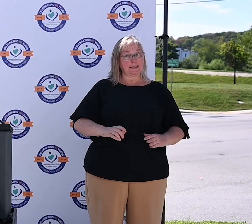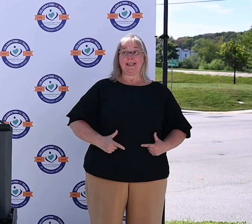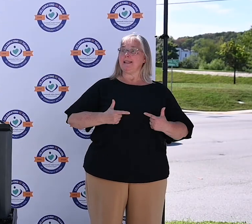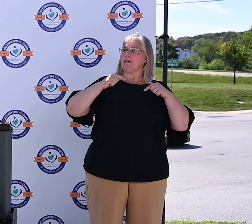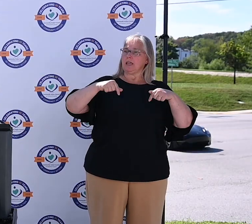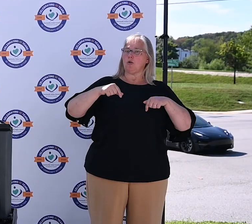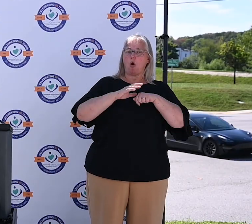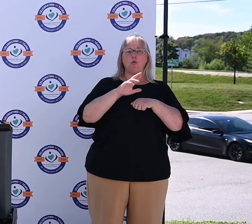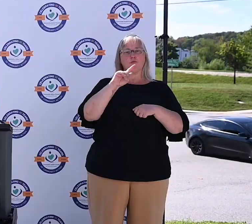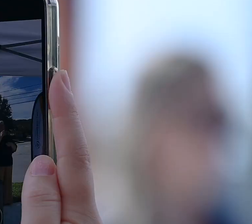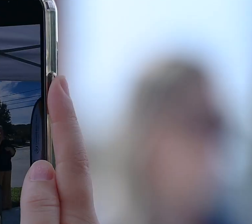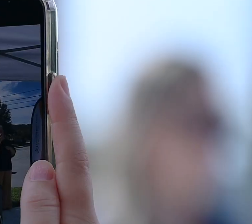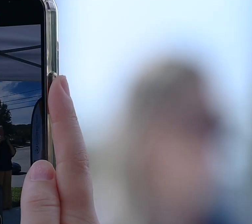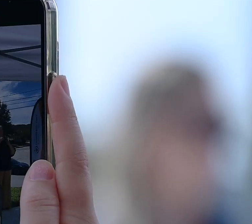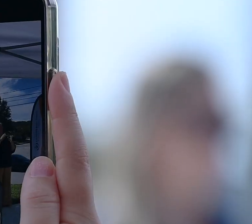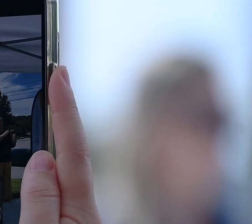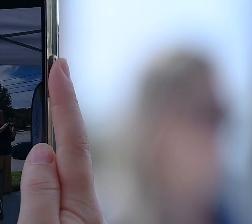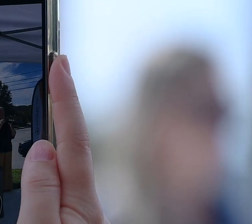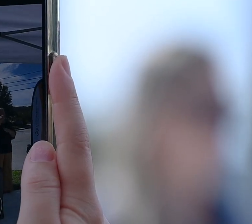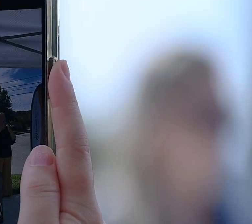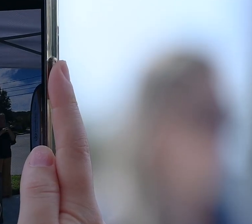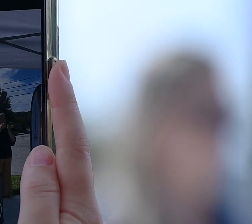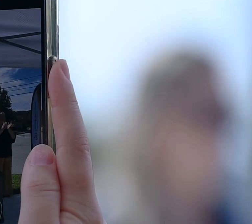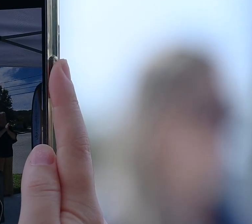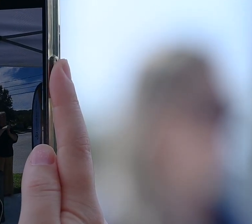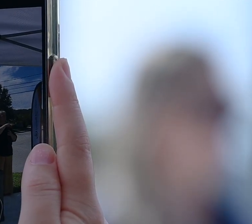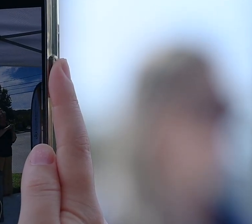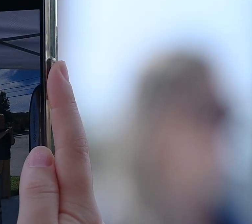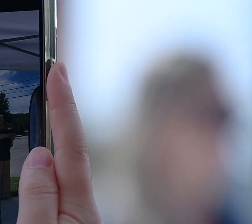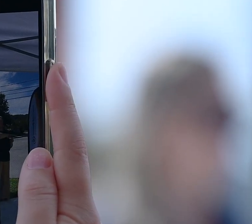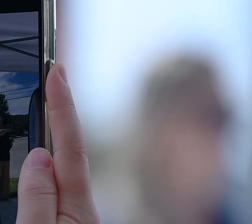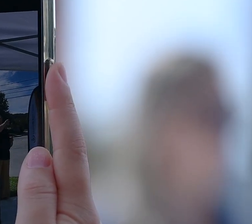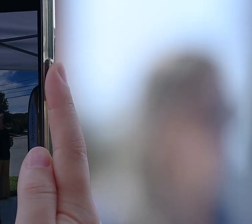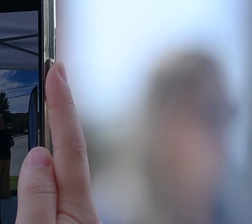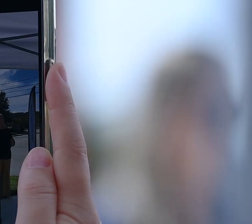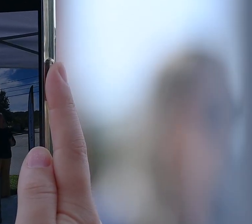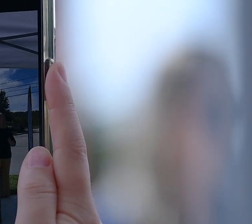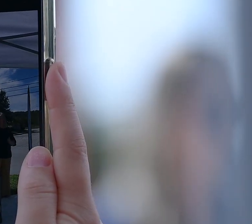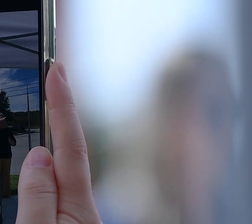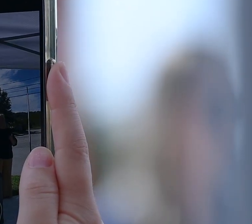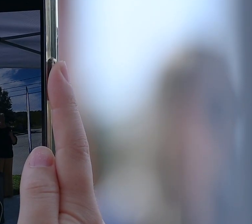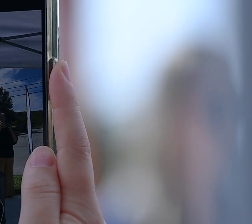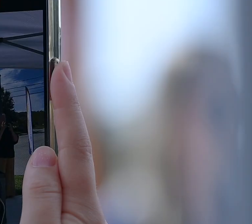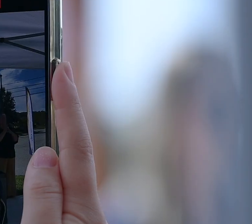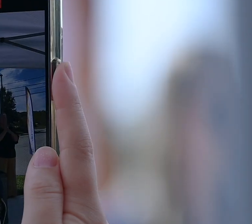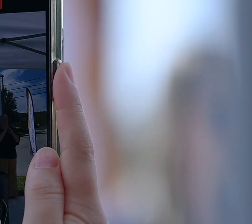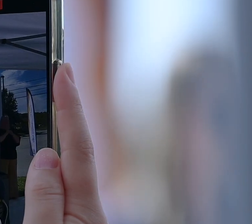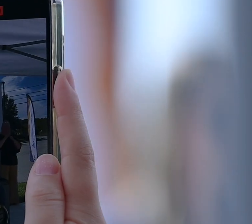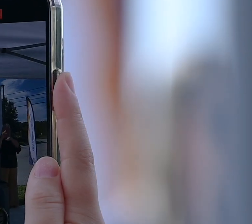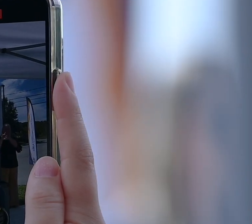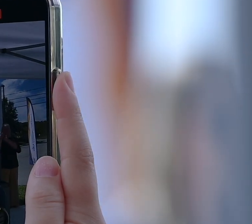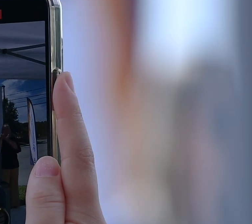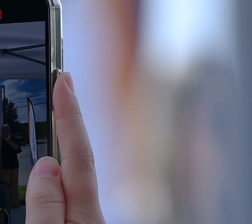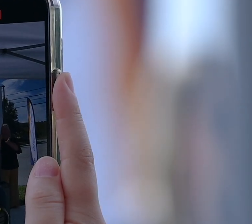here on the Route 1 corridor. So instead of asking these people to travel across town and figure out how to get to services where